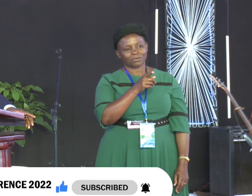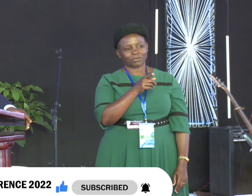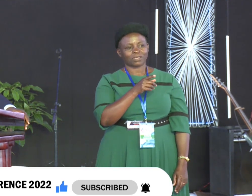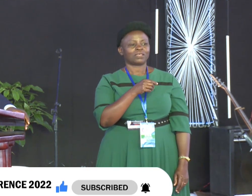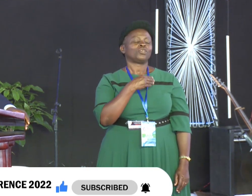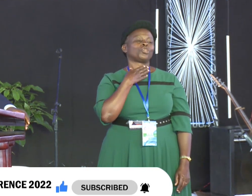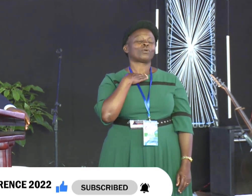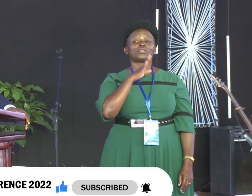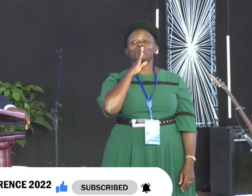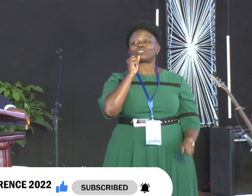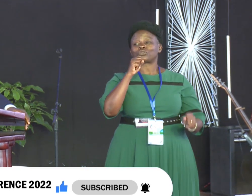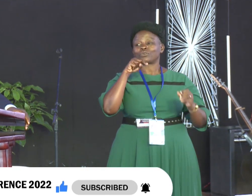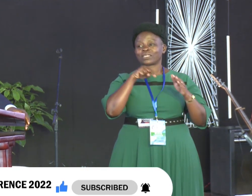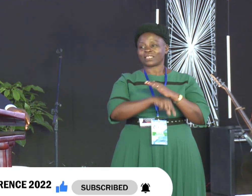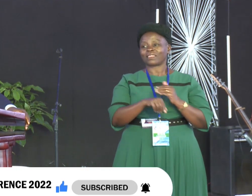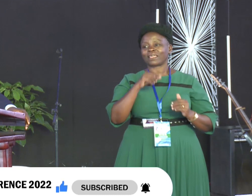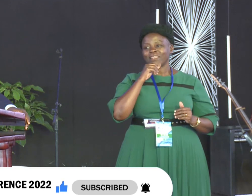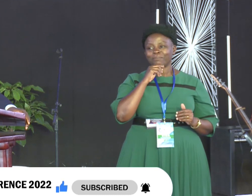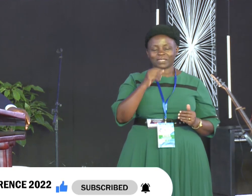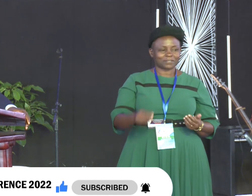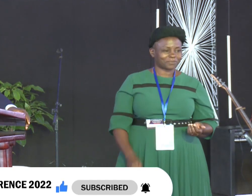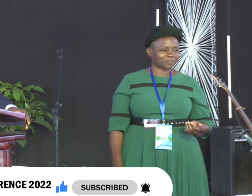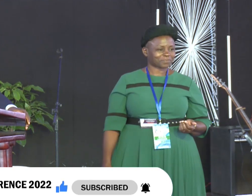And you think you'll be strong in the